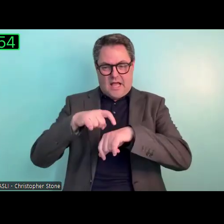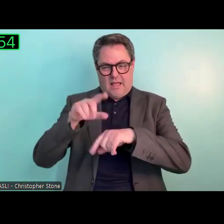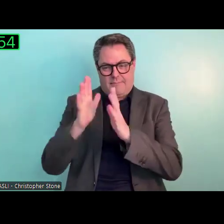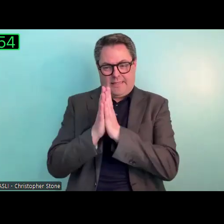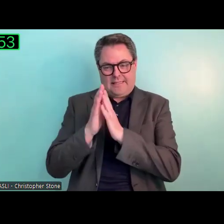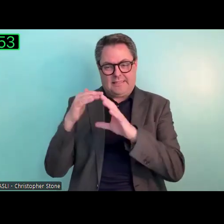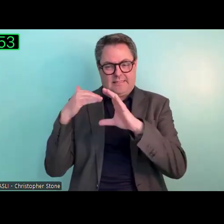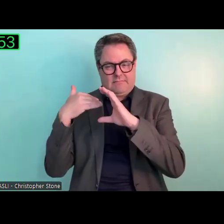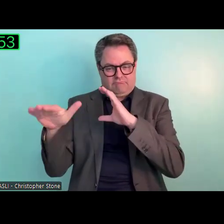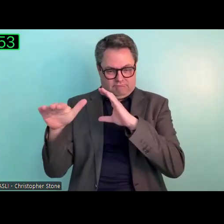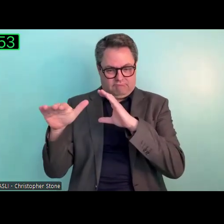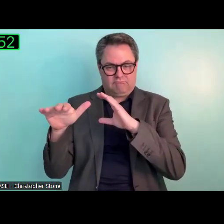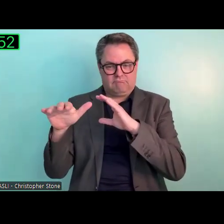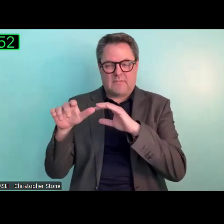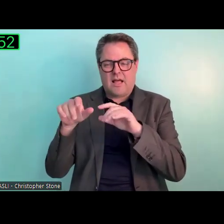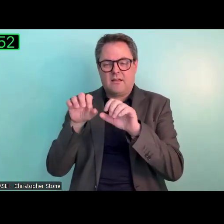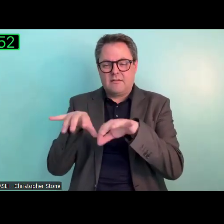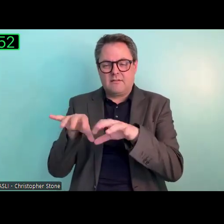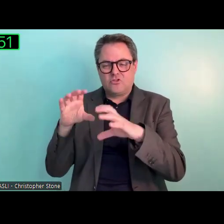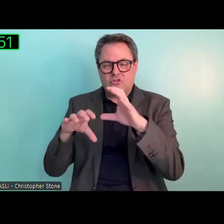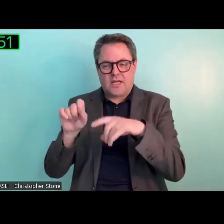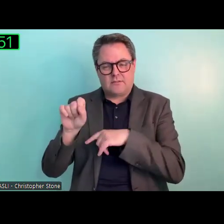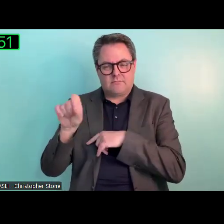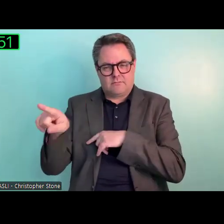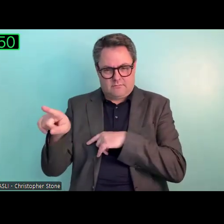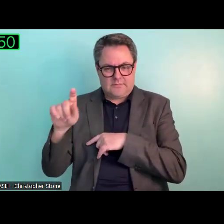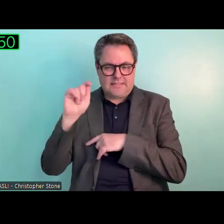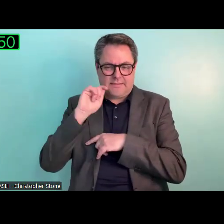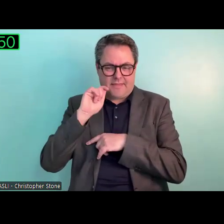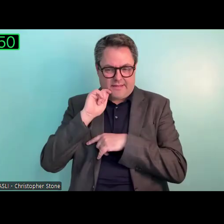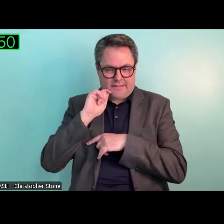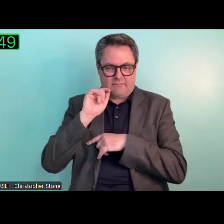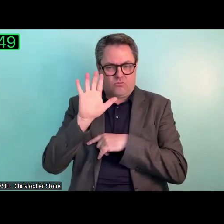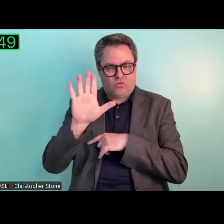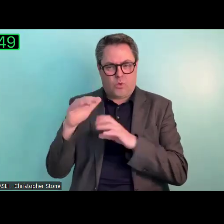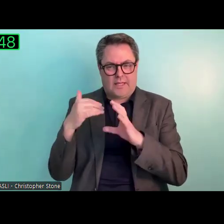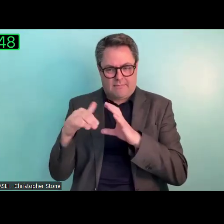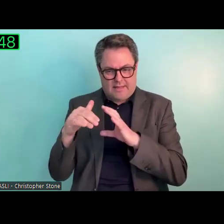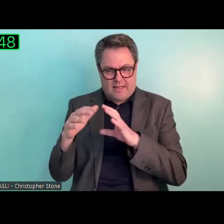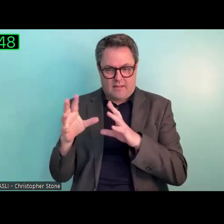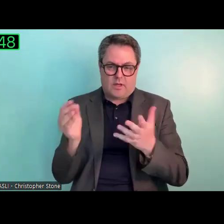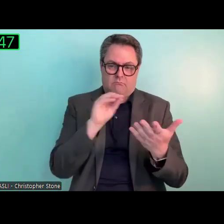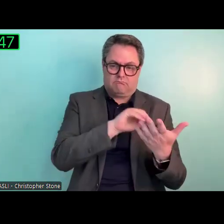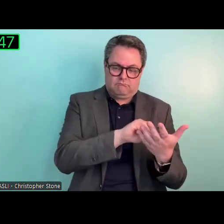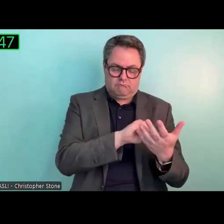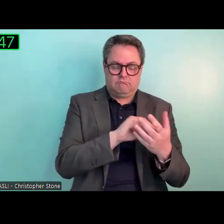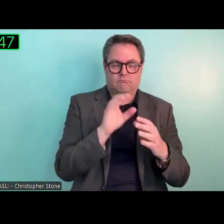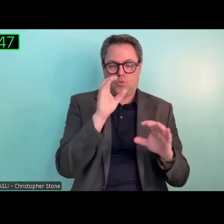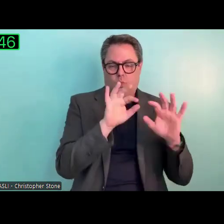I've set a timer. So please get that email address sent directly to Timothy Tinnat